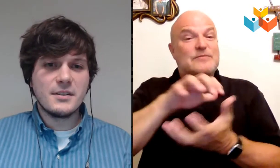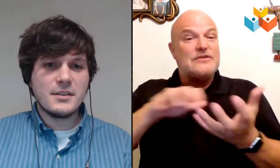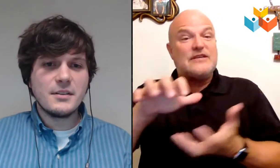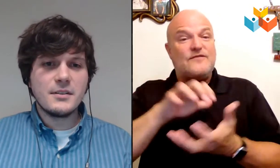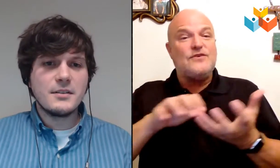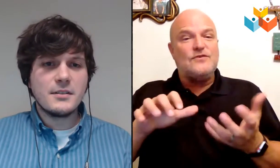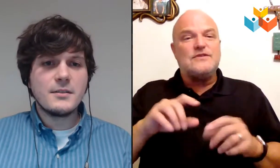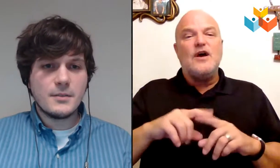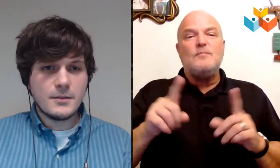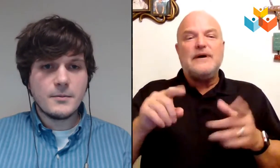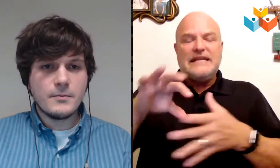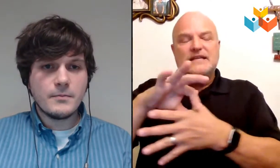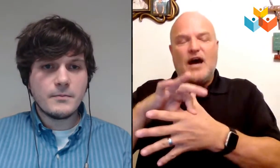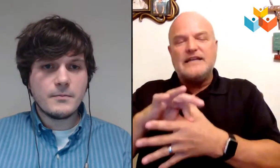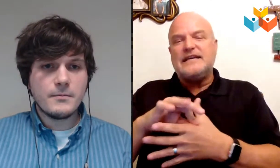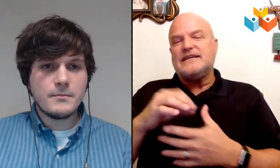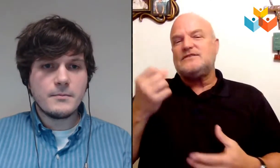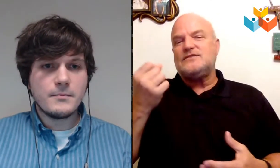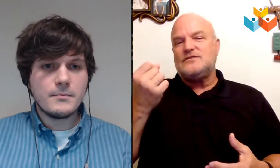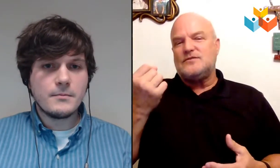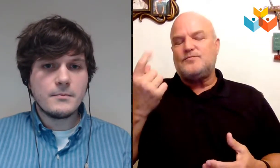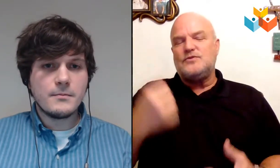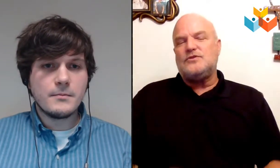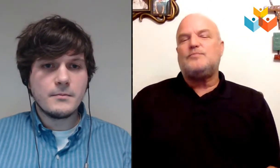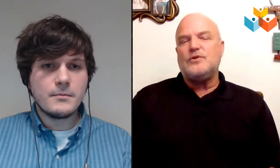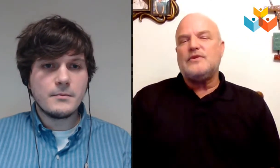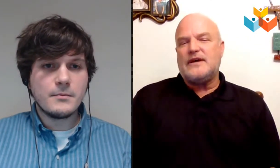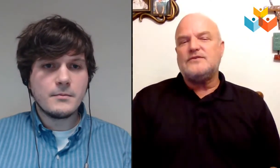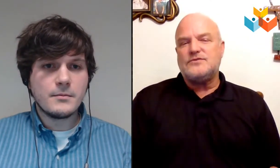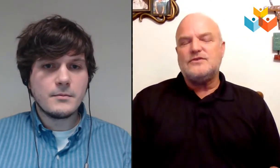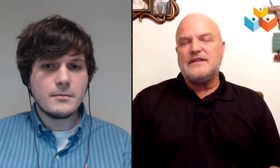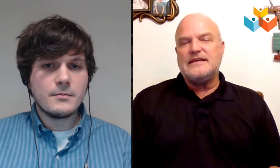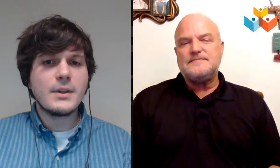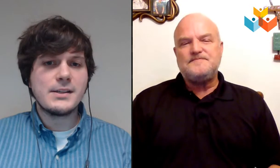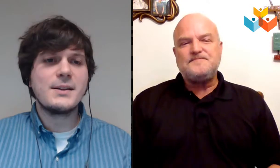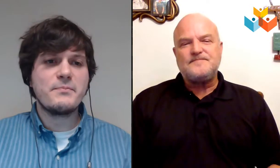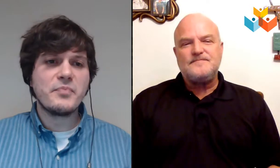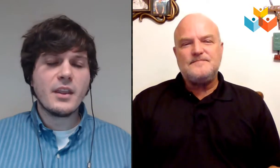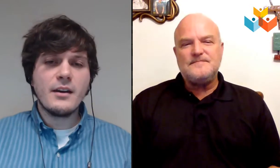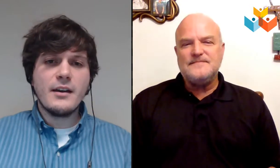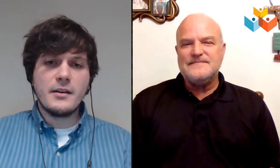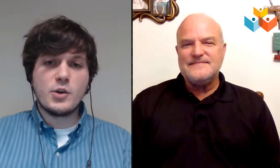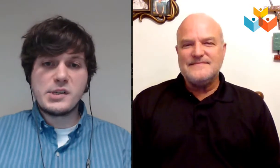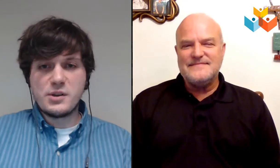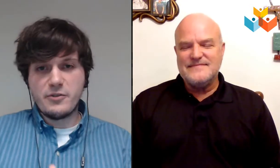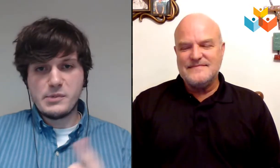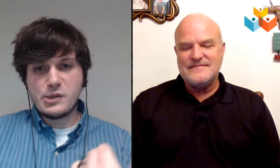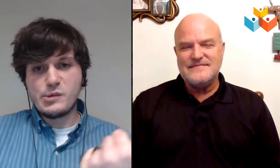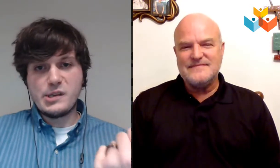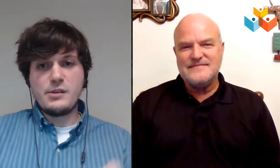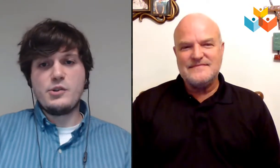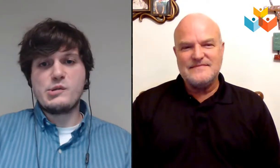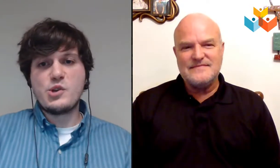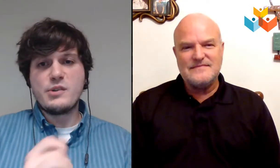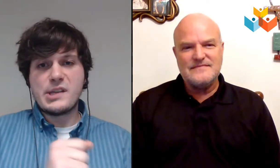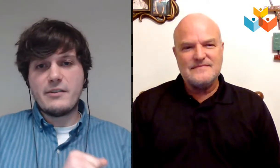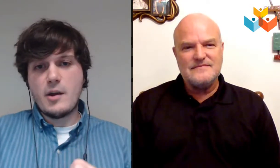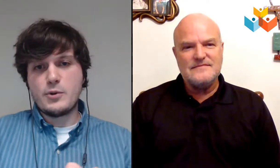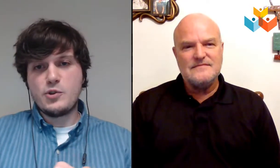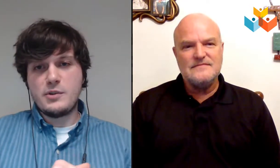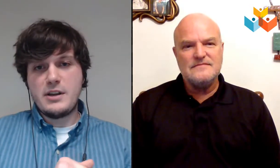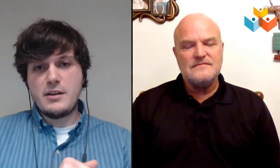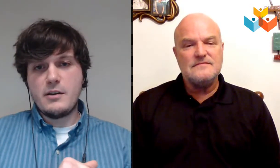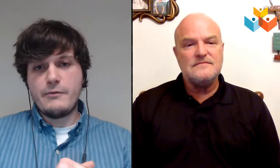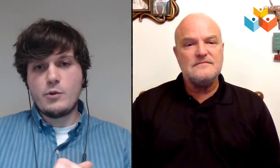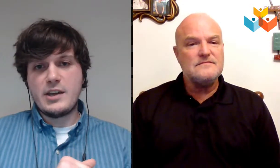sometimes you get them a little confused, but in context, you're pretty well understood then. A question from Susan. Do students have